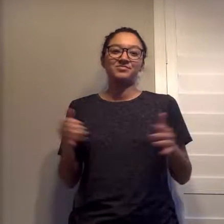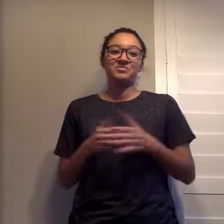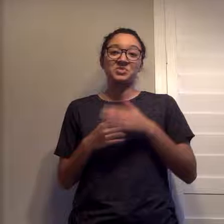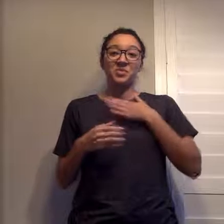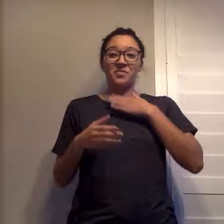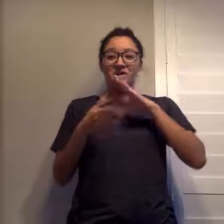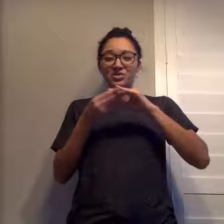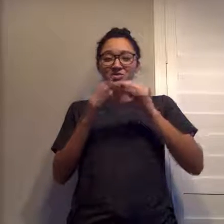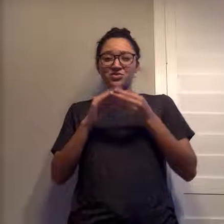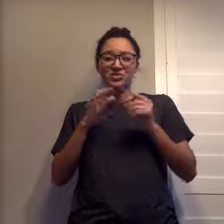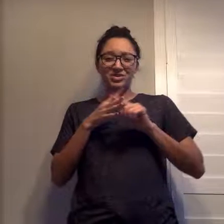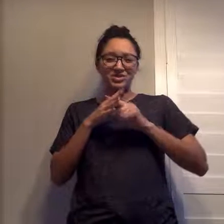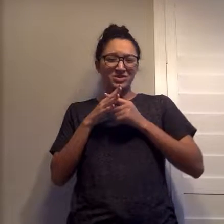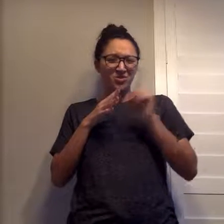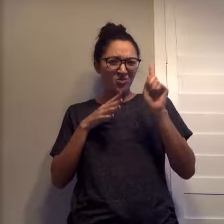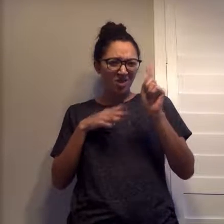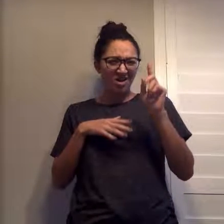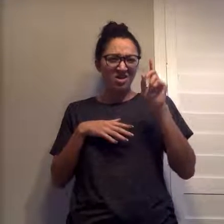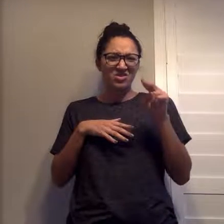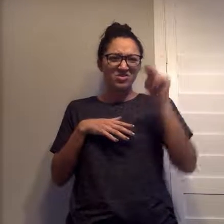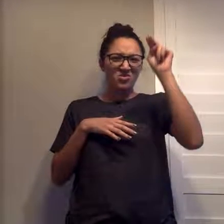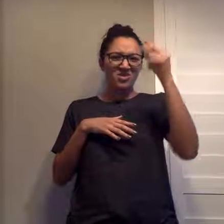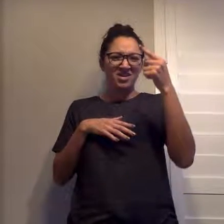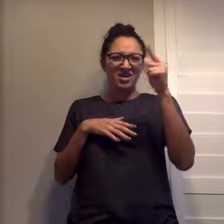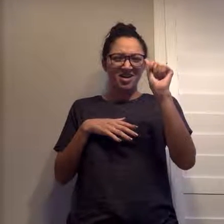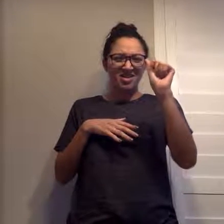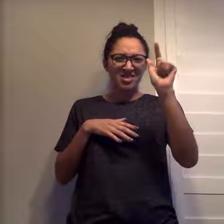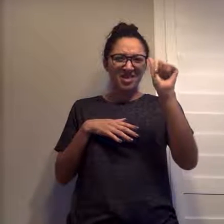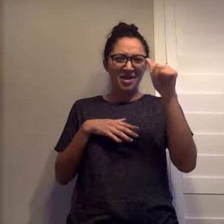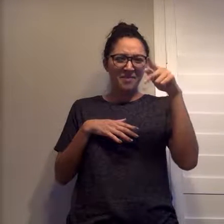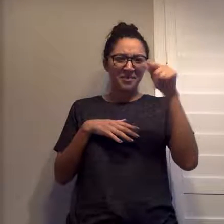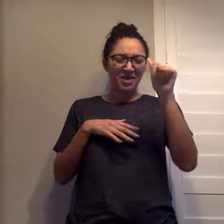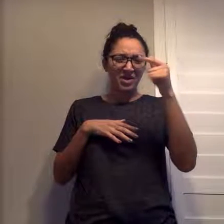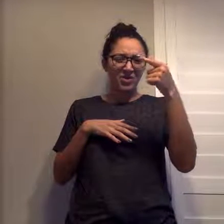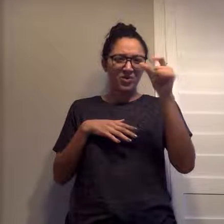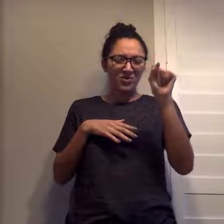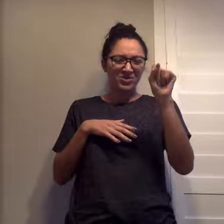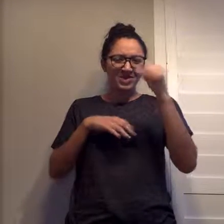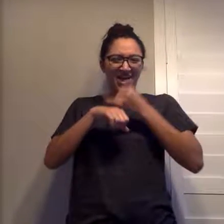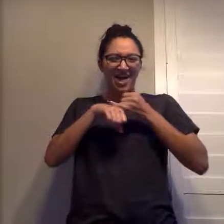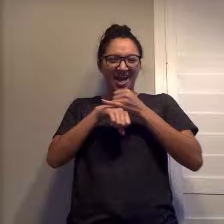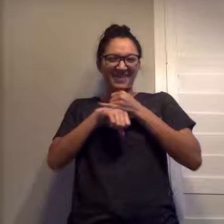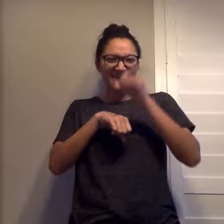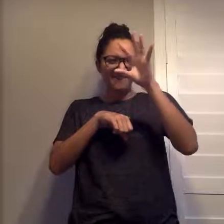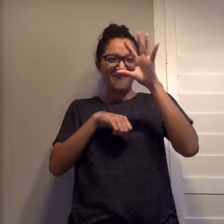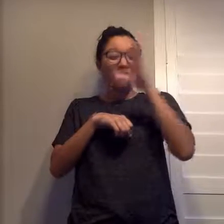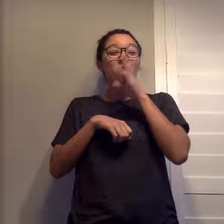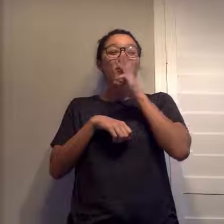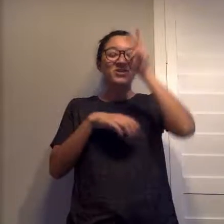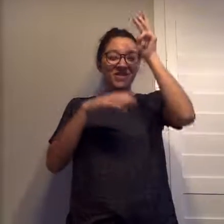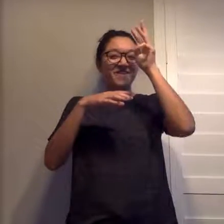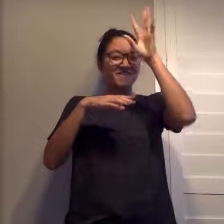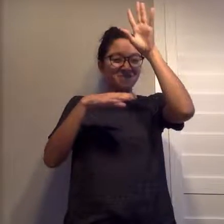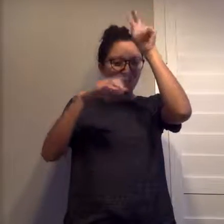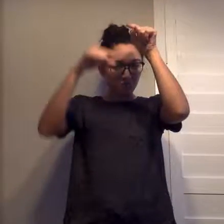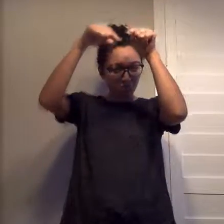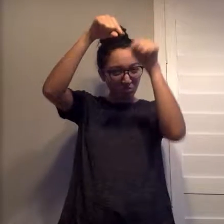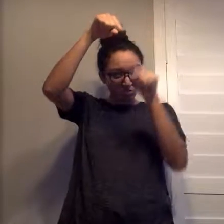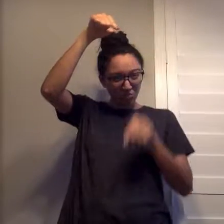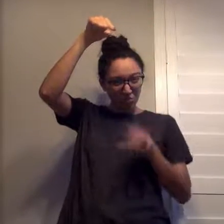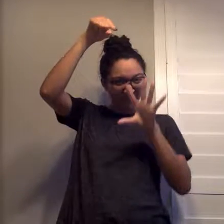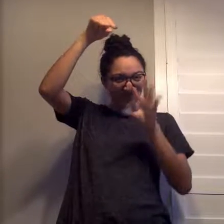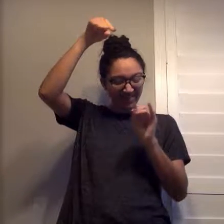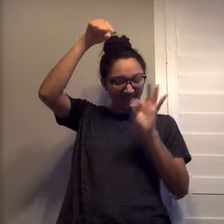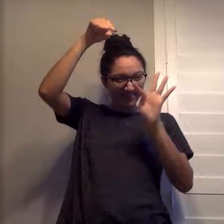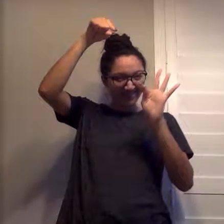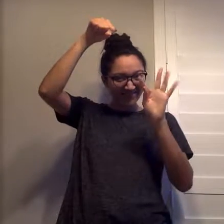My story starts in the northern Galapagos Islands, under 50 feet of water and a big school of sharks. I'd been scuba diving